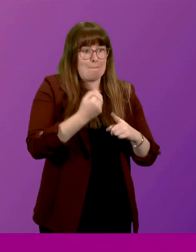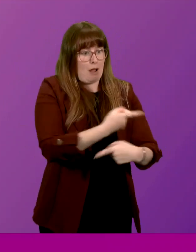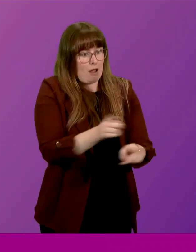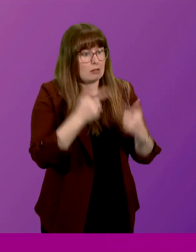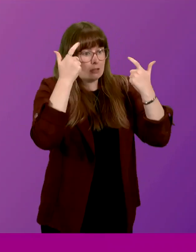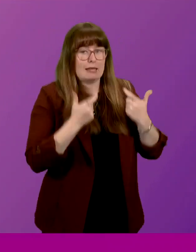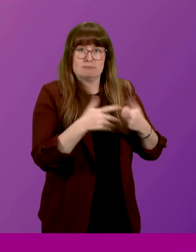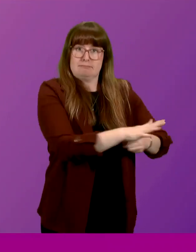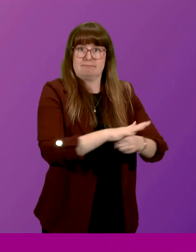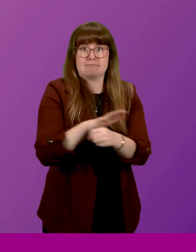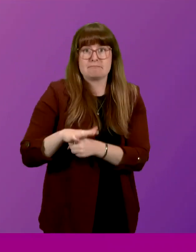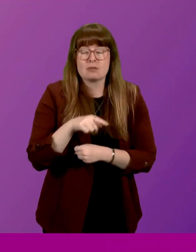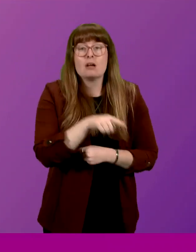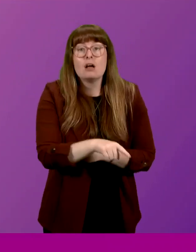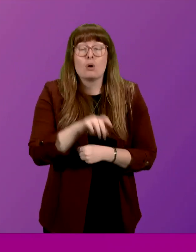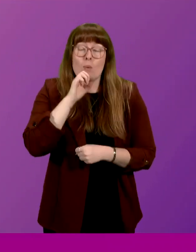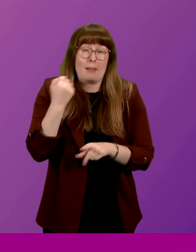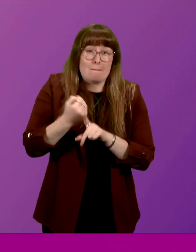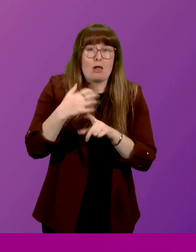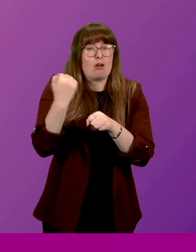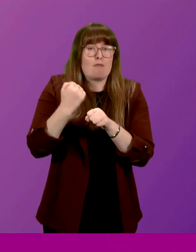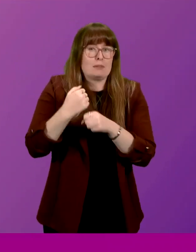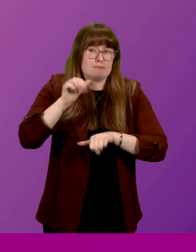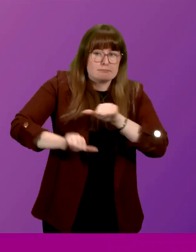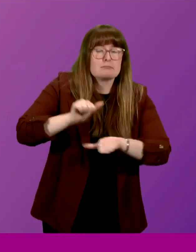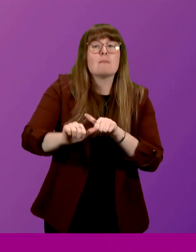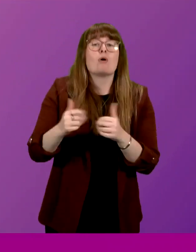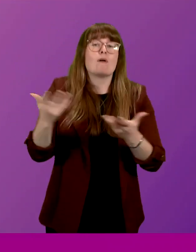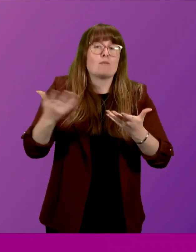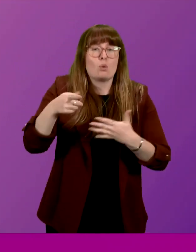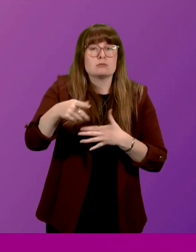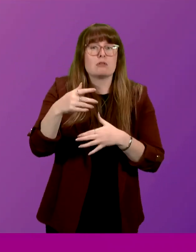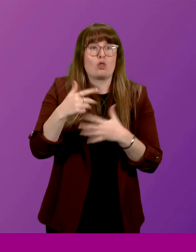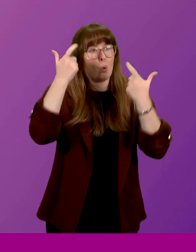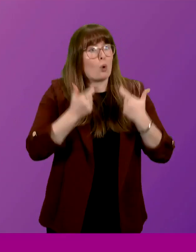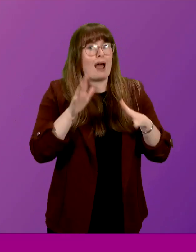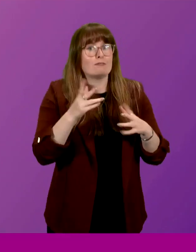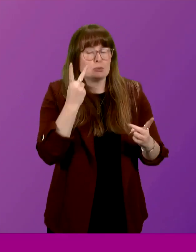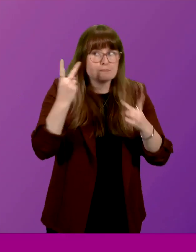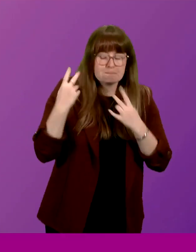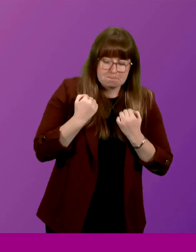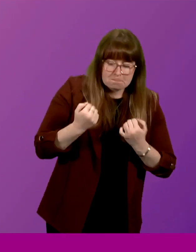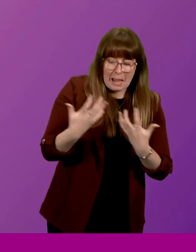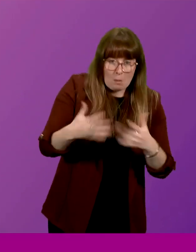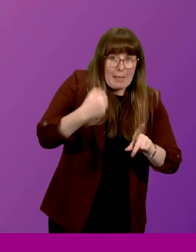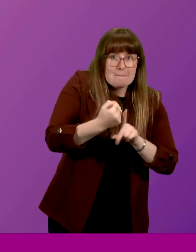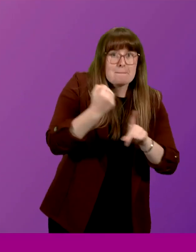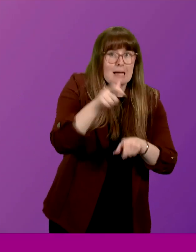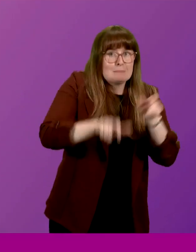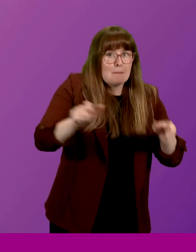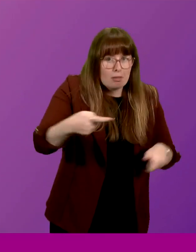the government in the ordinary course of time, but obviously the courts will have to reflect on these issues. But I think it would be